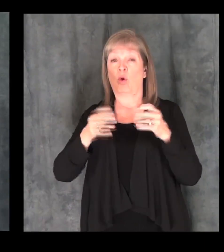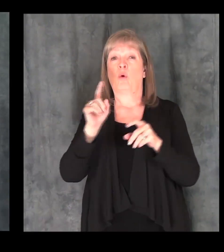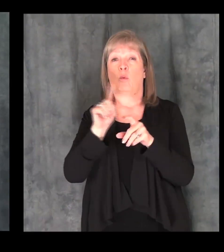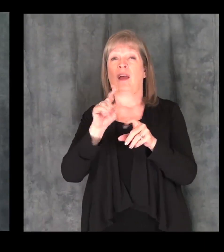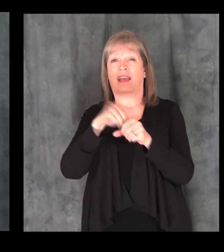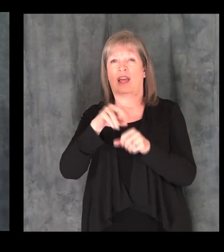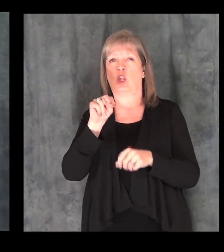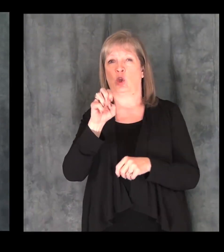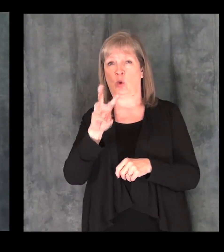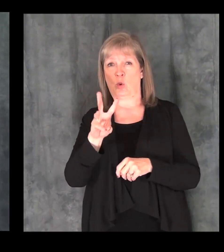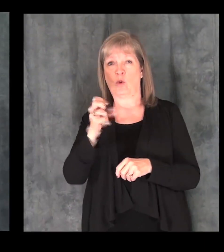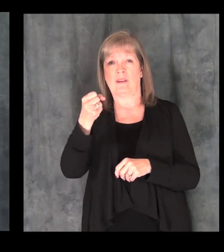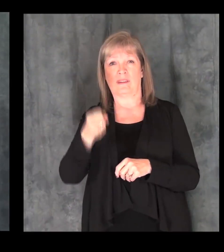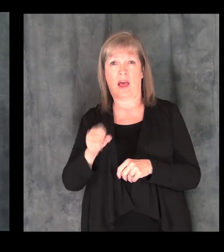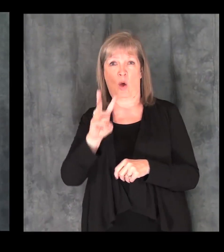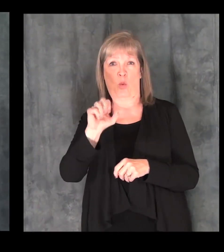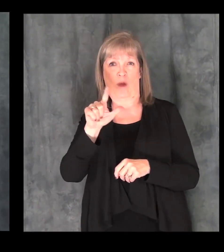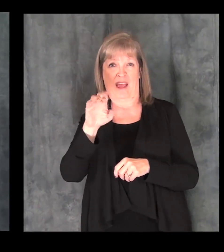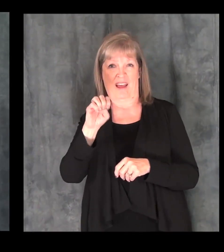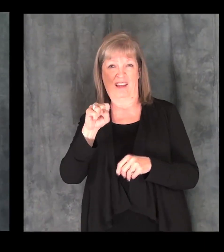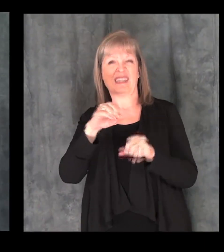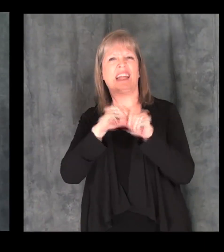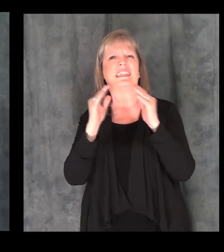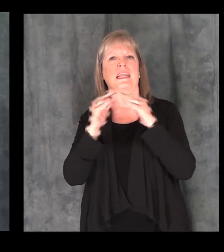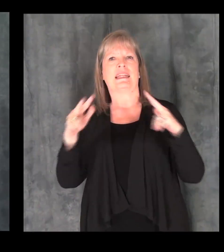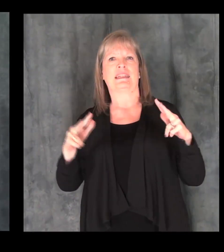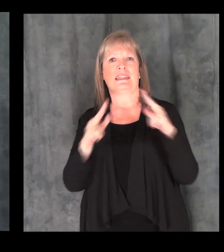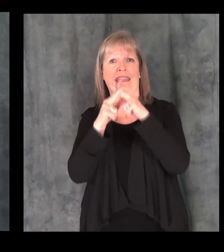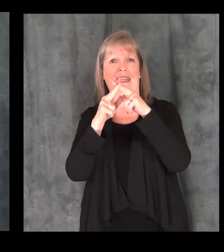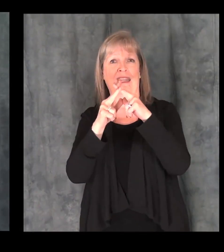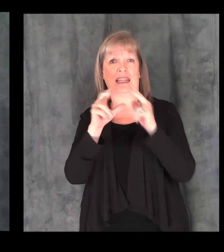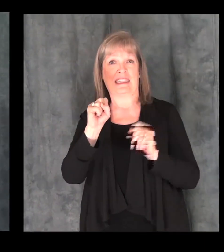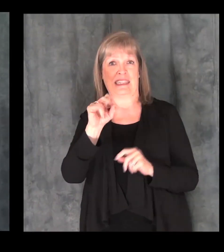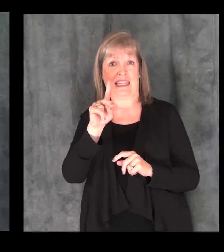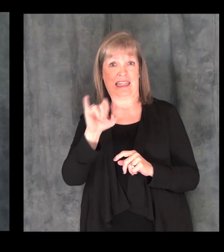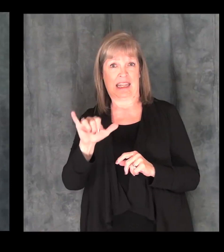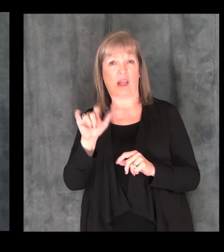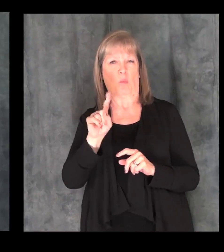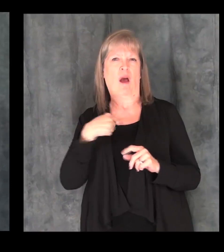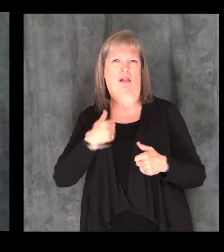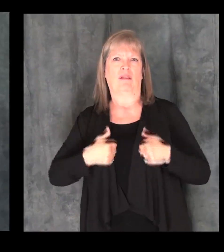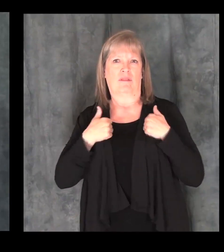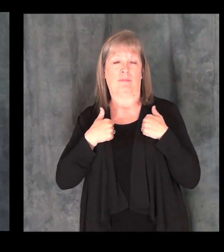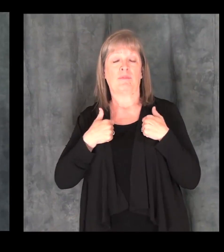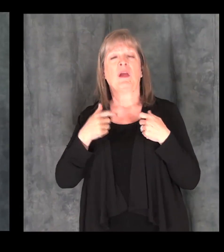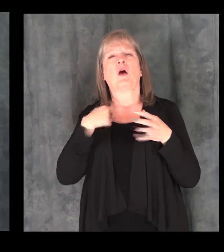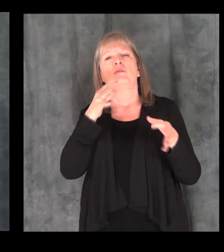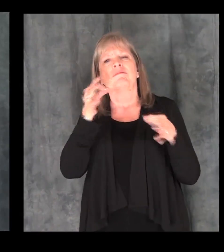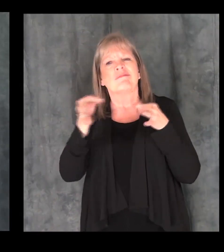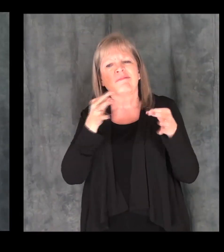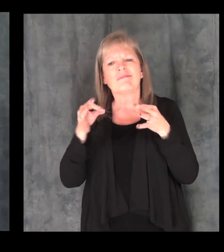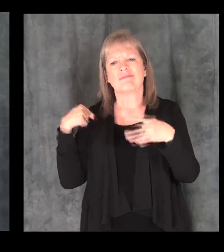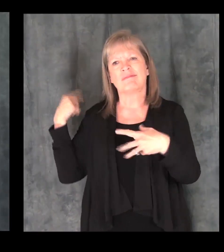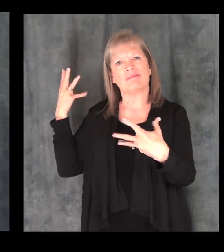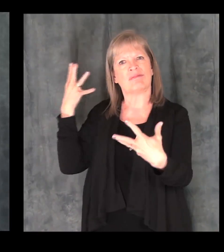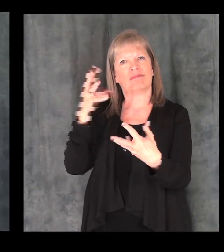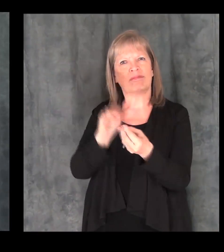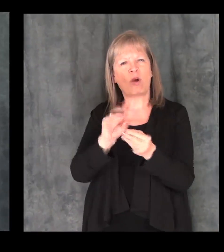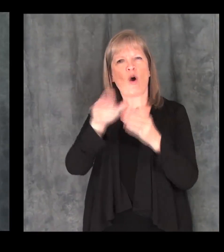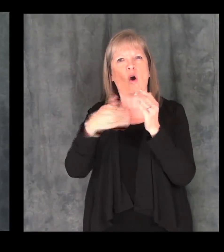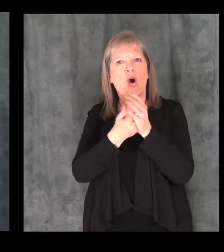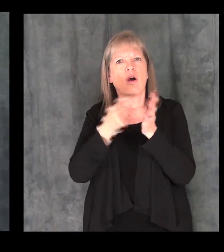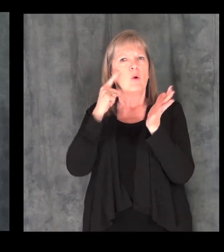and in particular in Sydney, in the city where I live. So I'll be walking you through the whole of the research project and